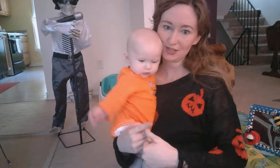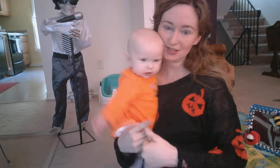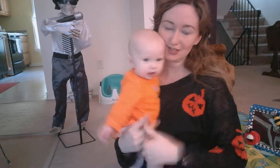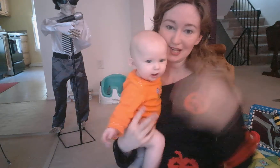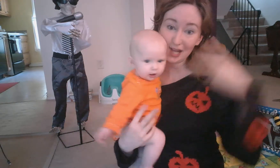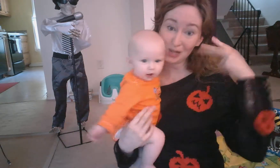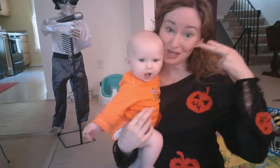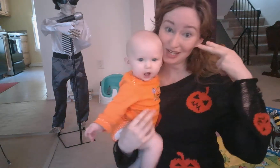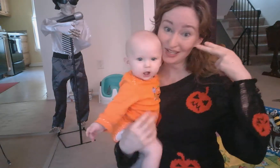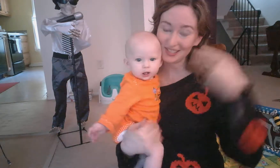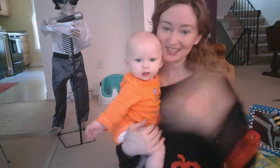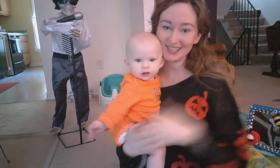first Halloween.